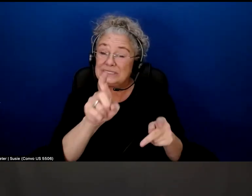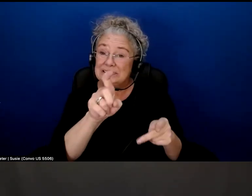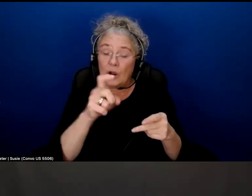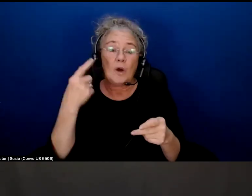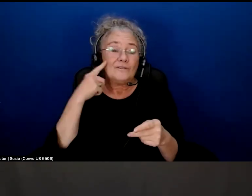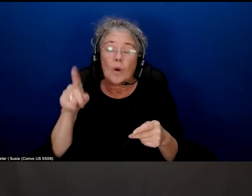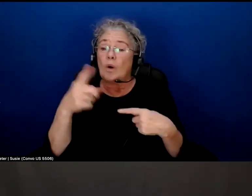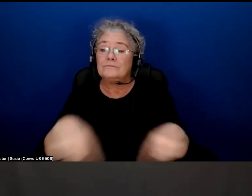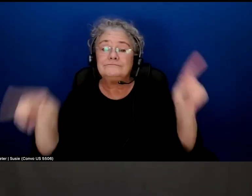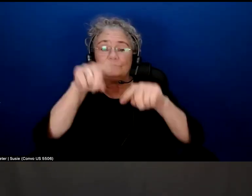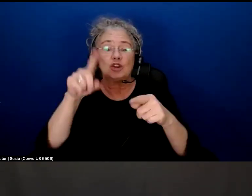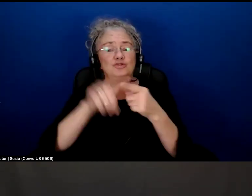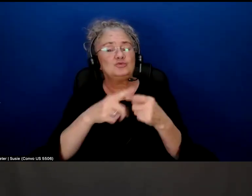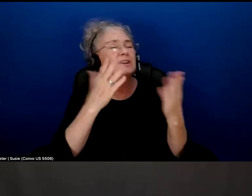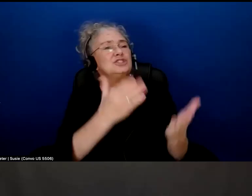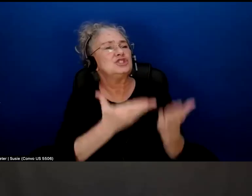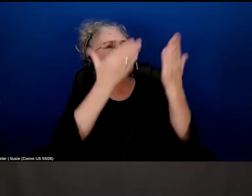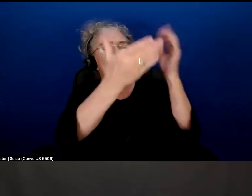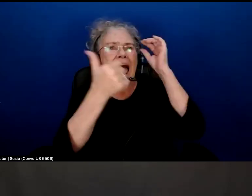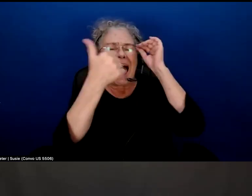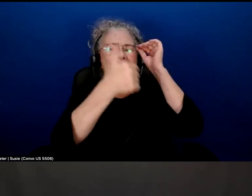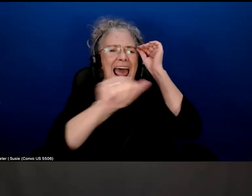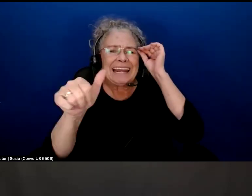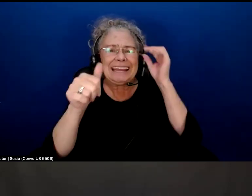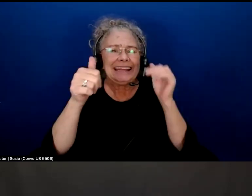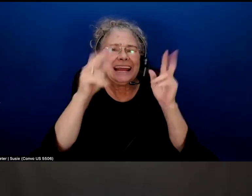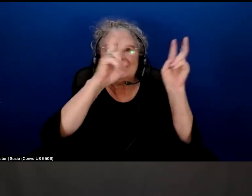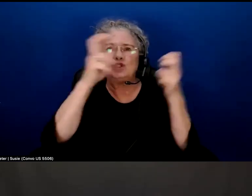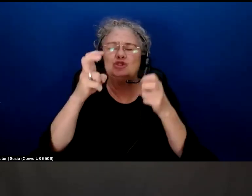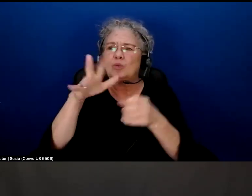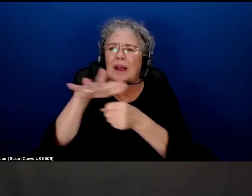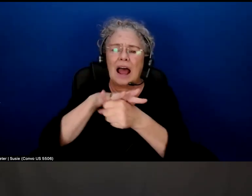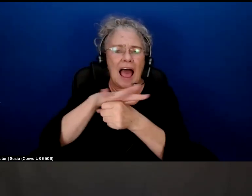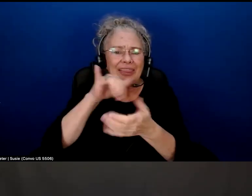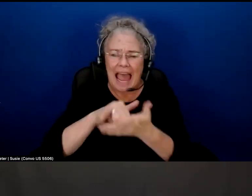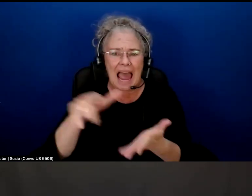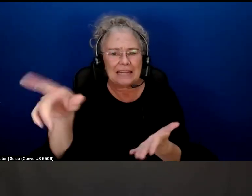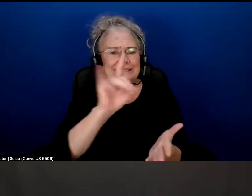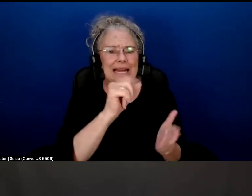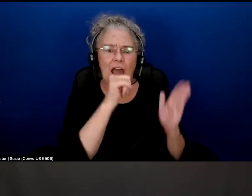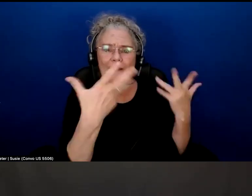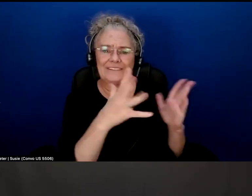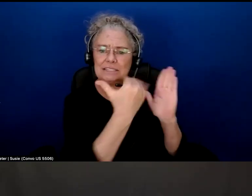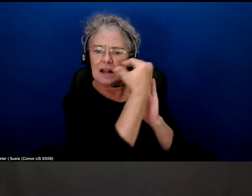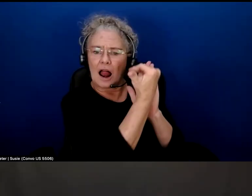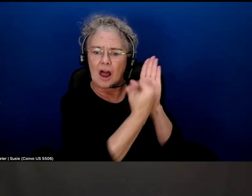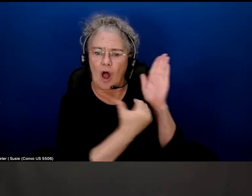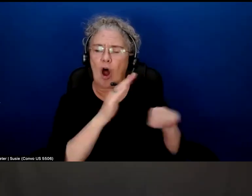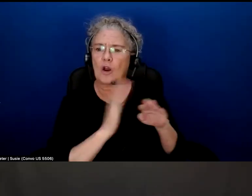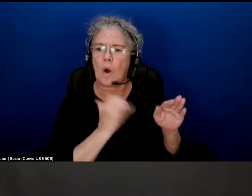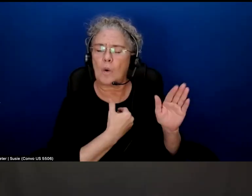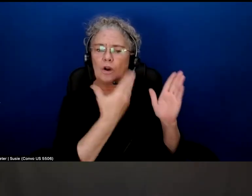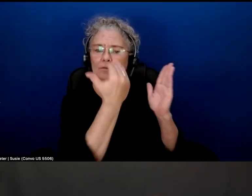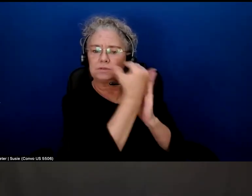for you all to suggest any issue areas that were not listed already on the breakdown. And